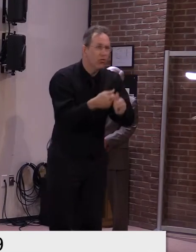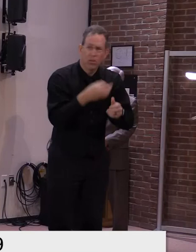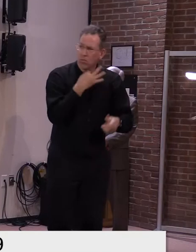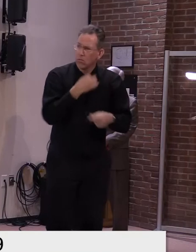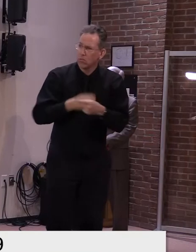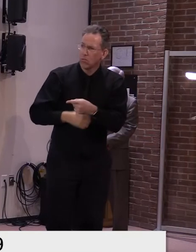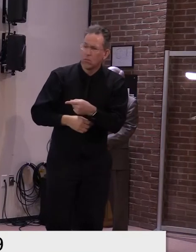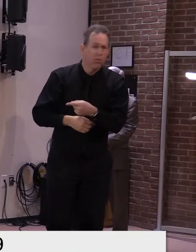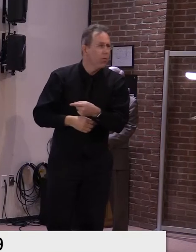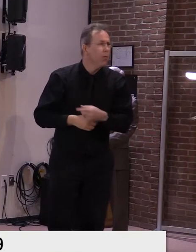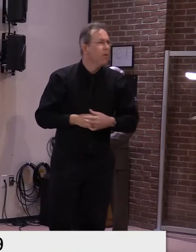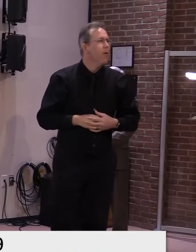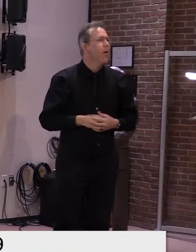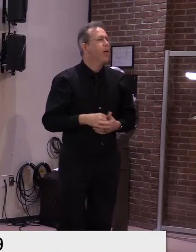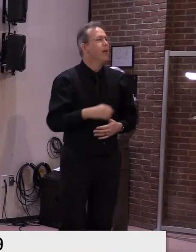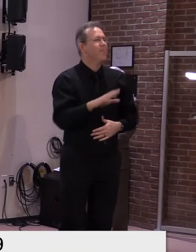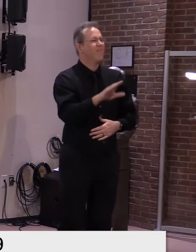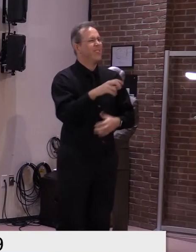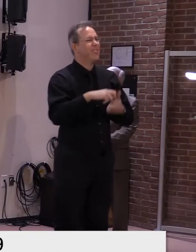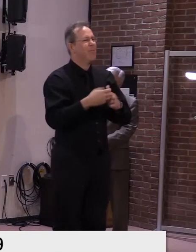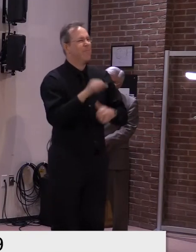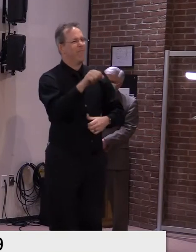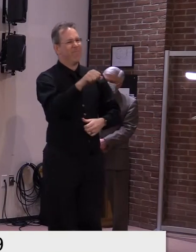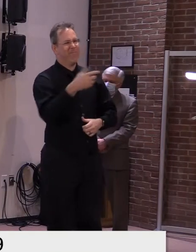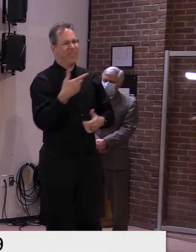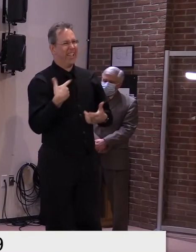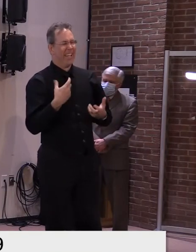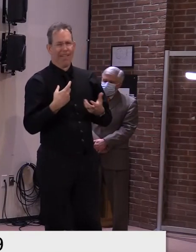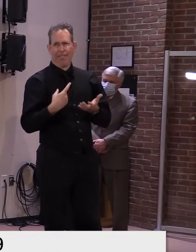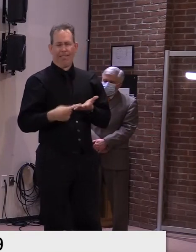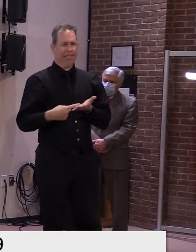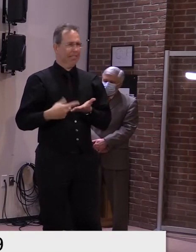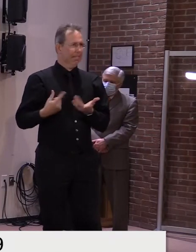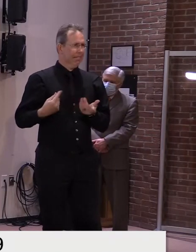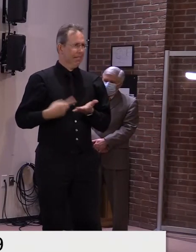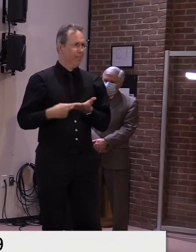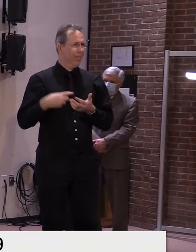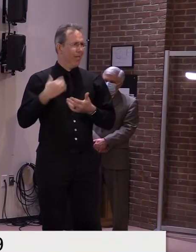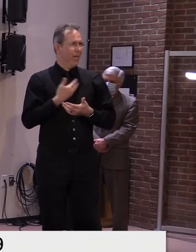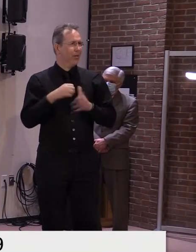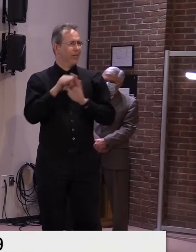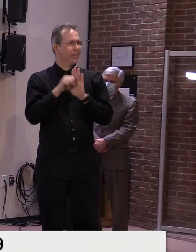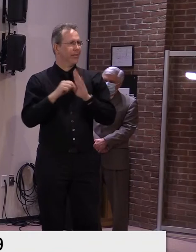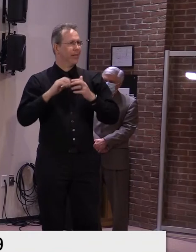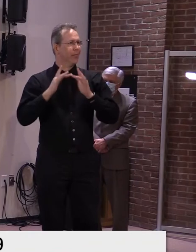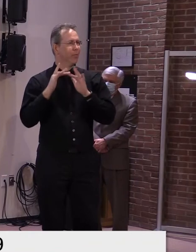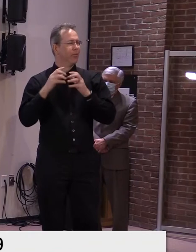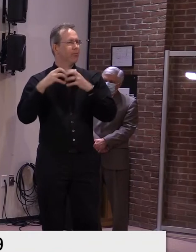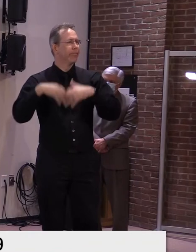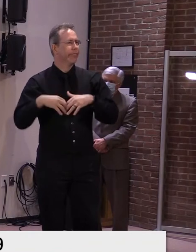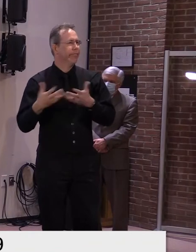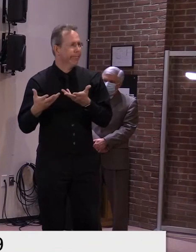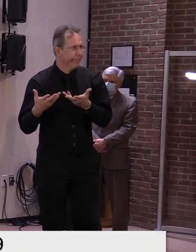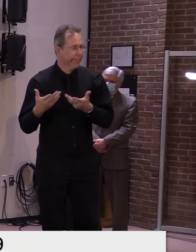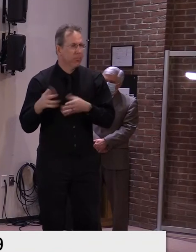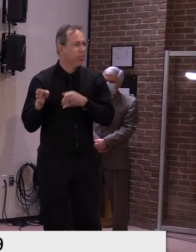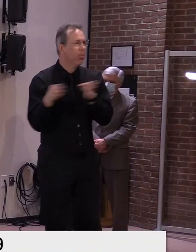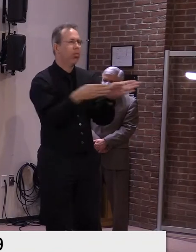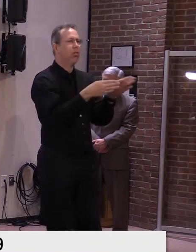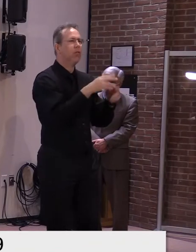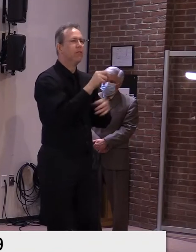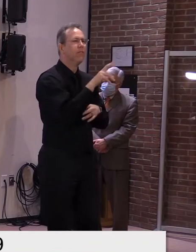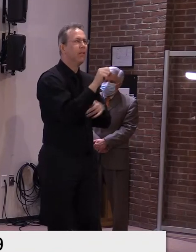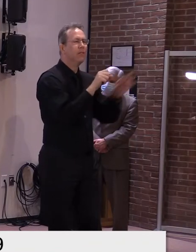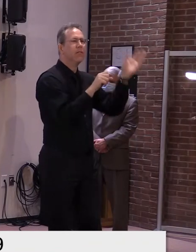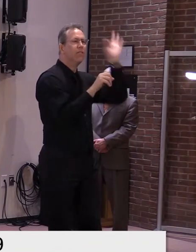utilize the pharmacies and has their own contracts with them, they aren't always fully integrated with us.